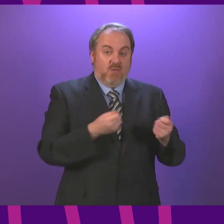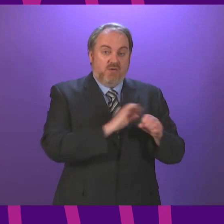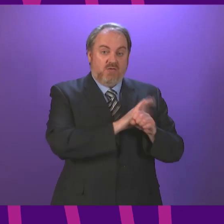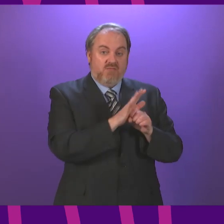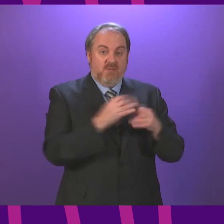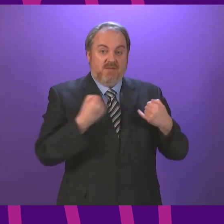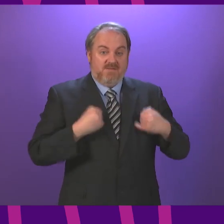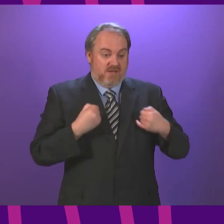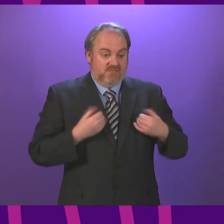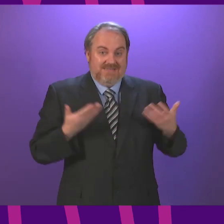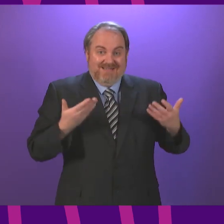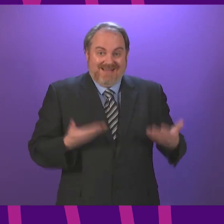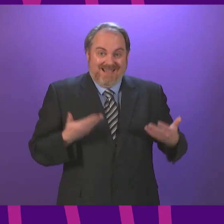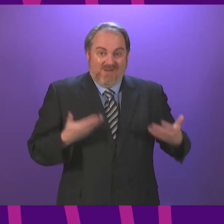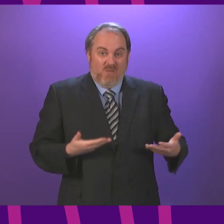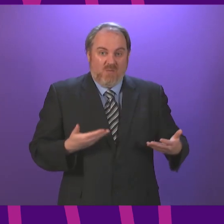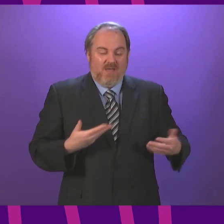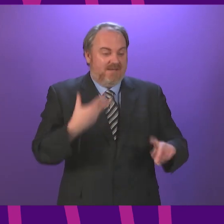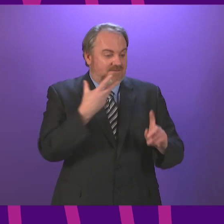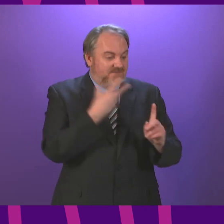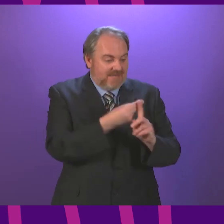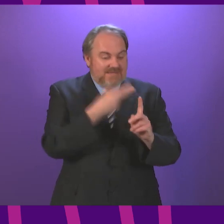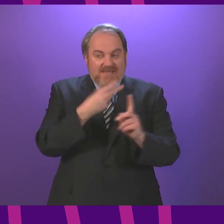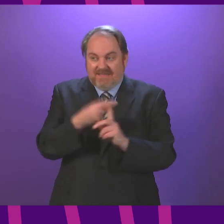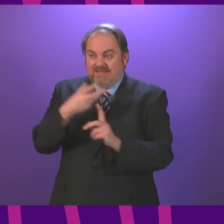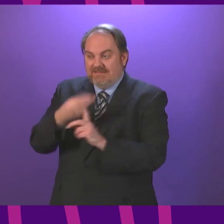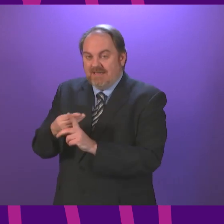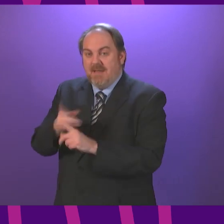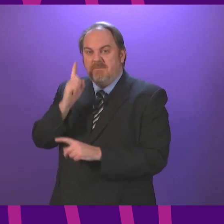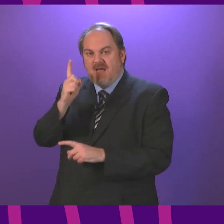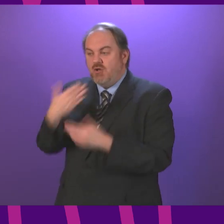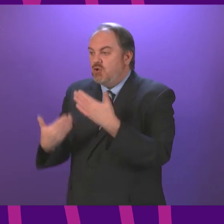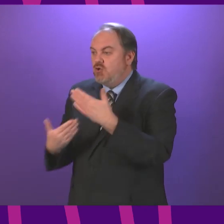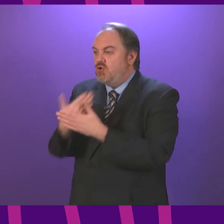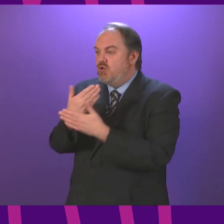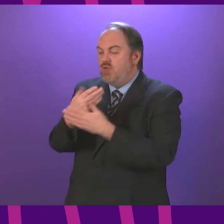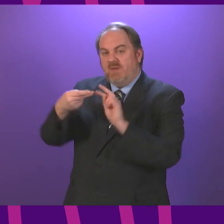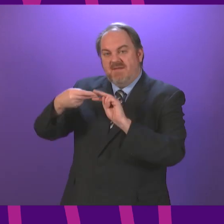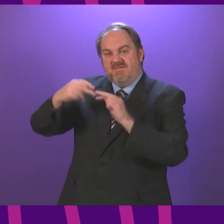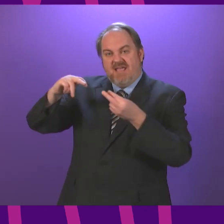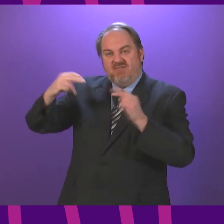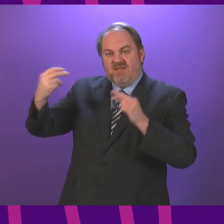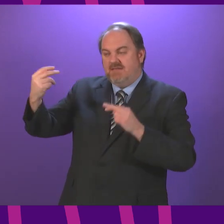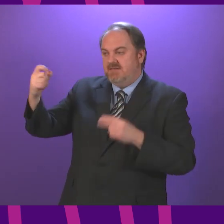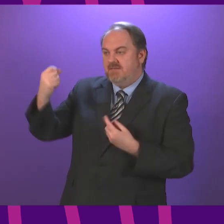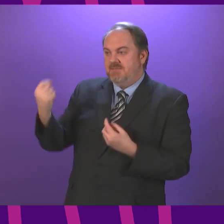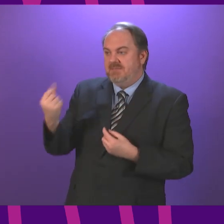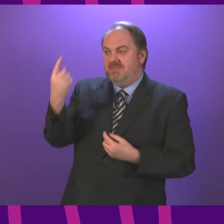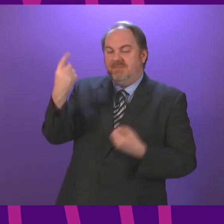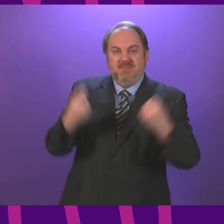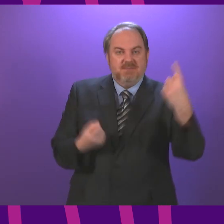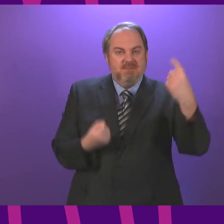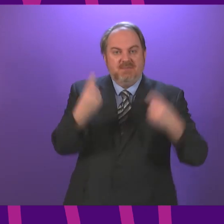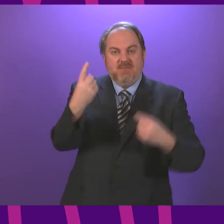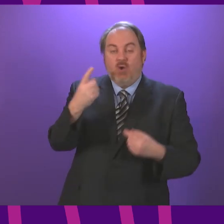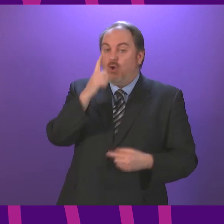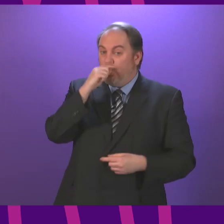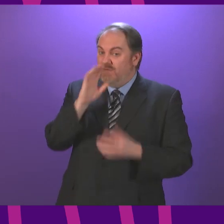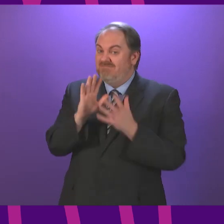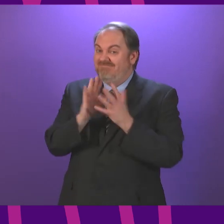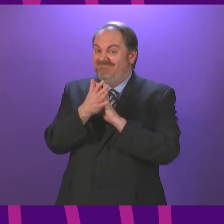in at home and vaccinate more people is new variants coming into the country that potentially undermine the efficacy